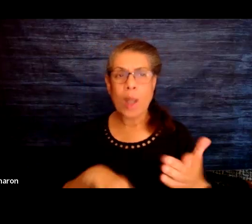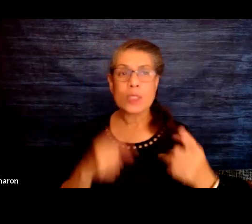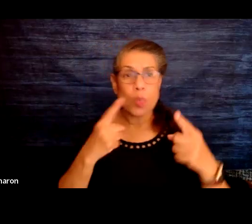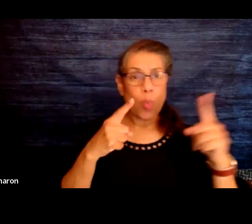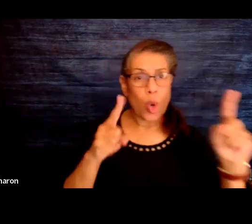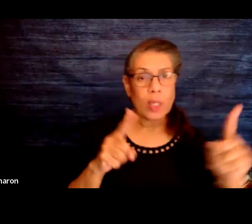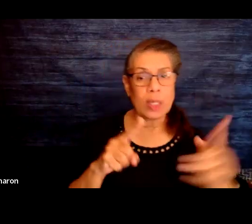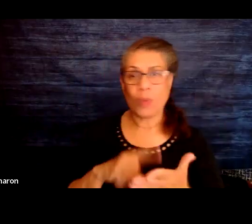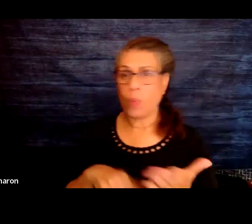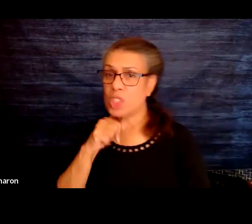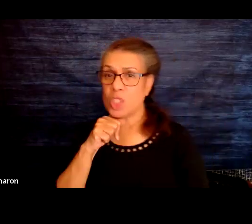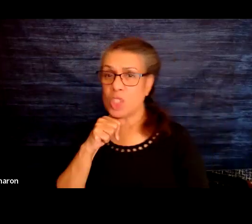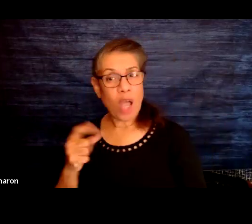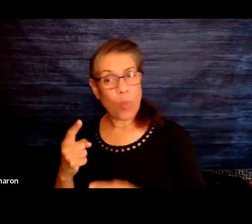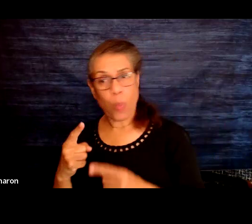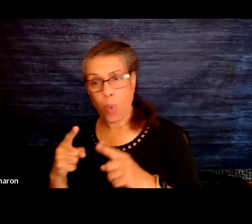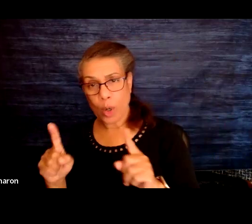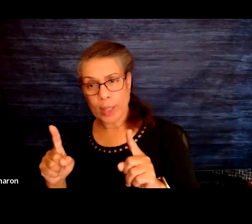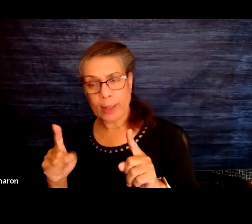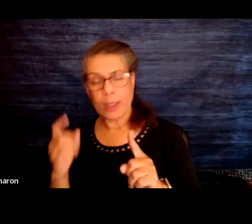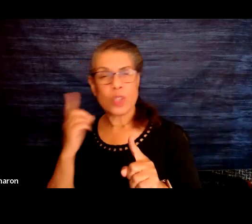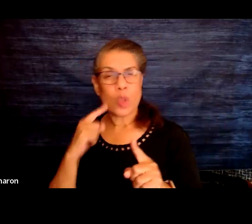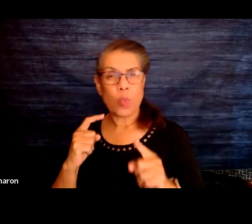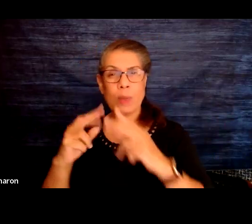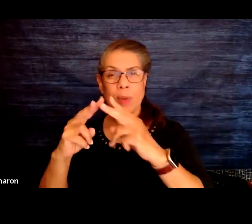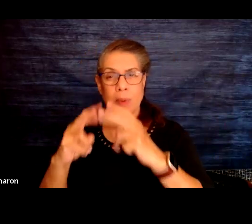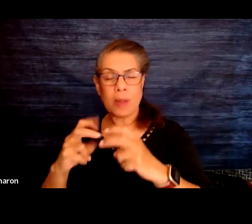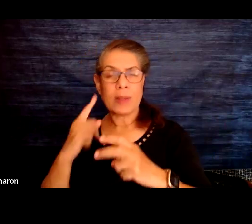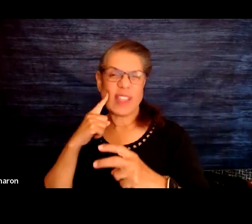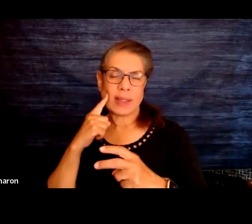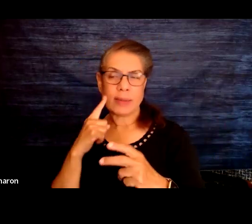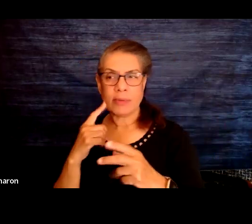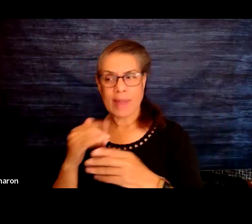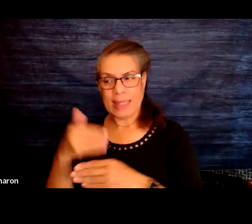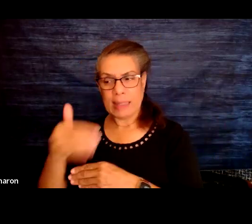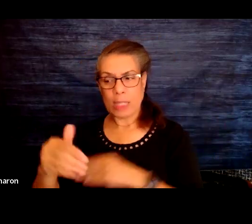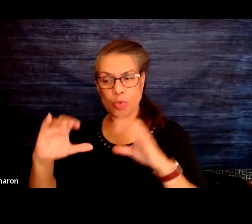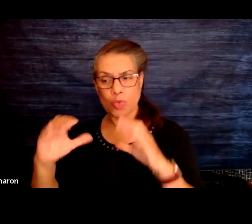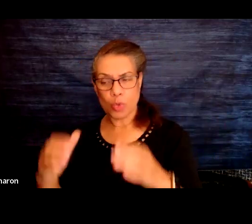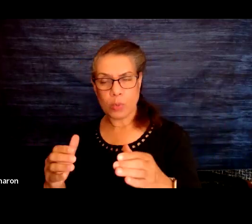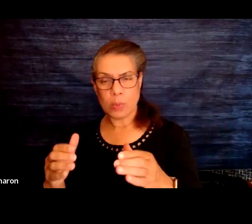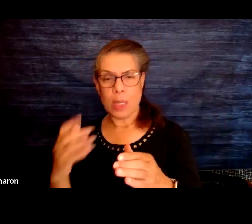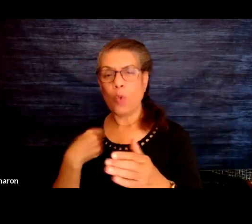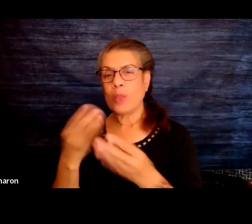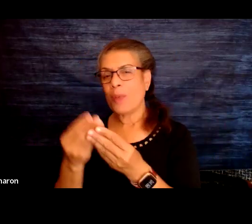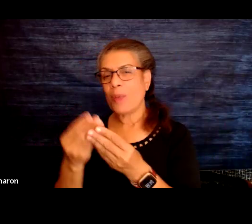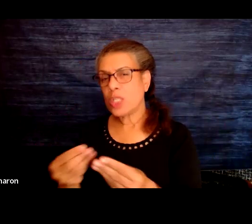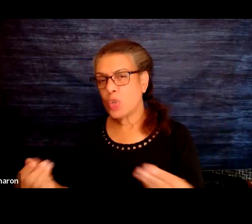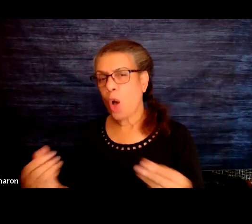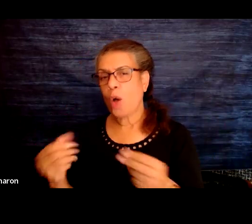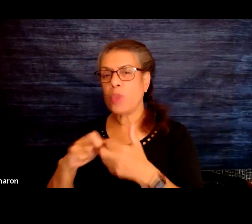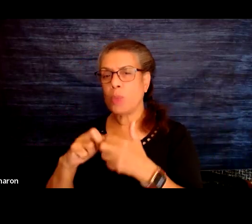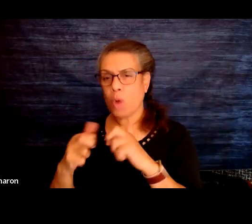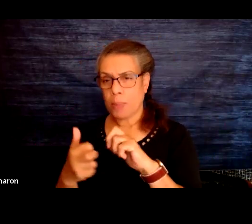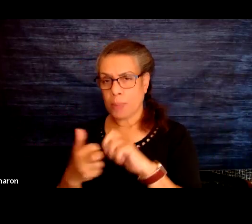working well, so that as we build out the next layer of it or the next class of it, we resolve as many of those issues as possible. And I know Dr.